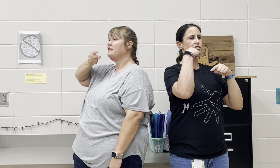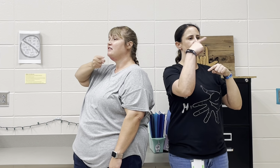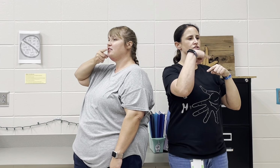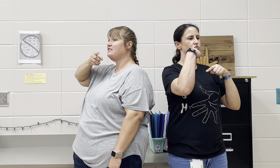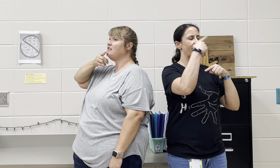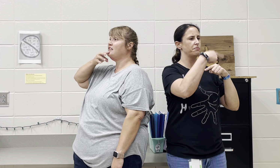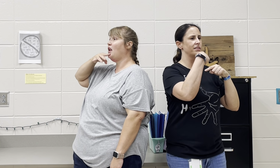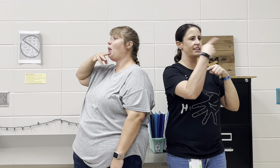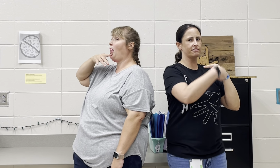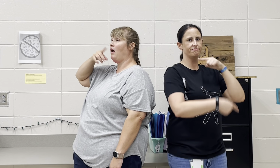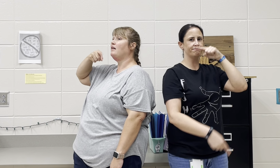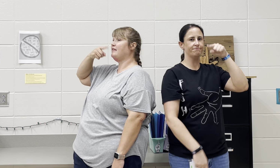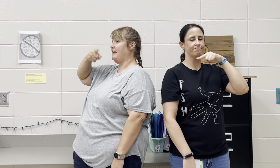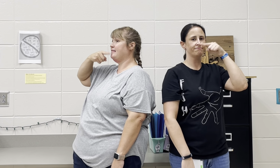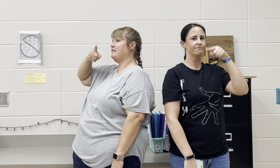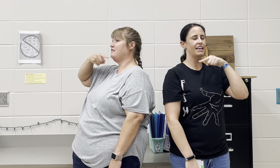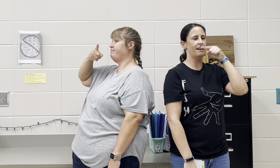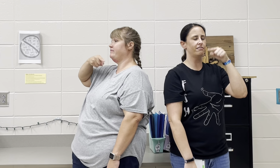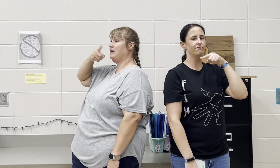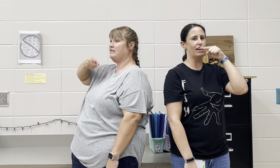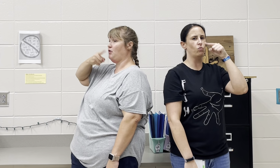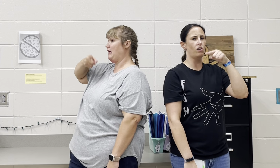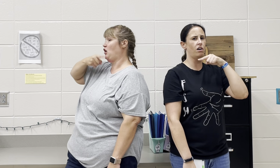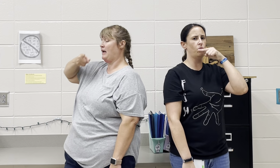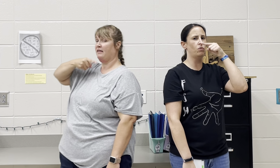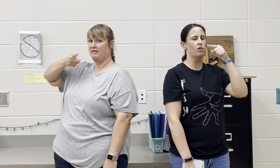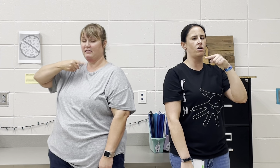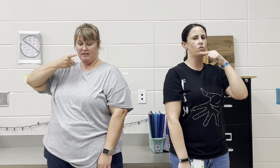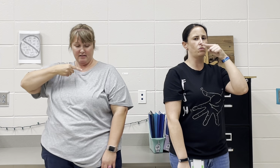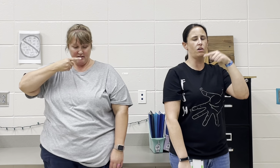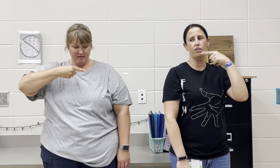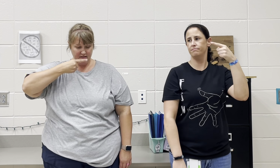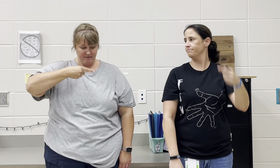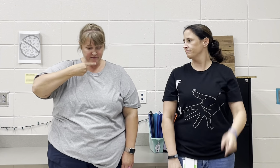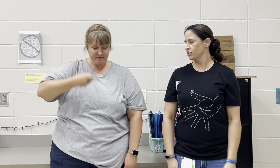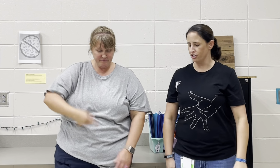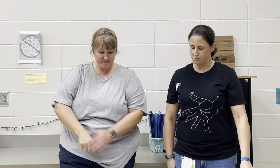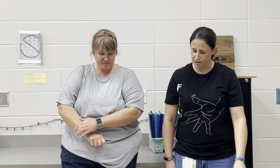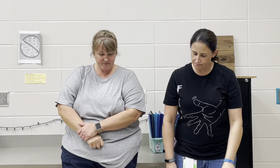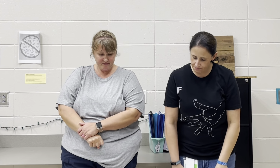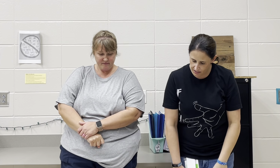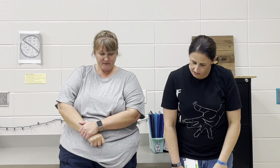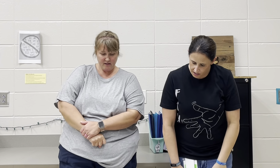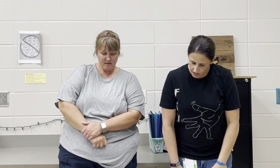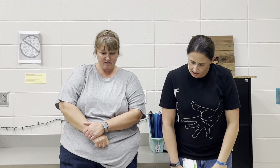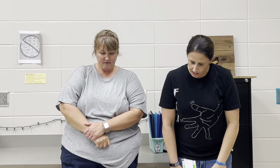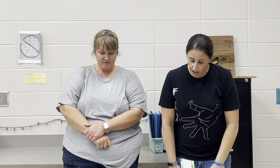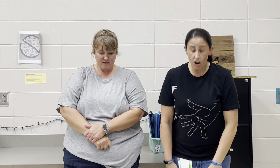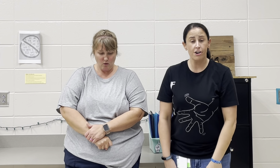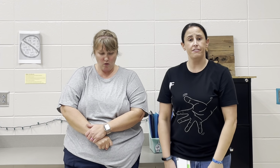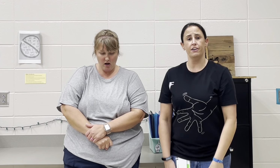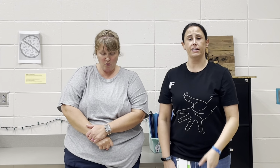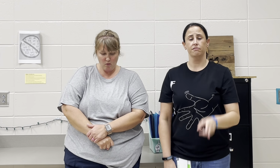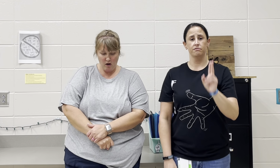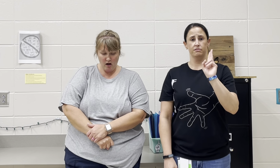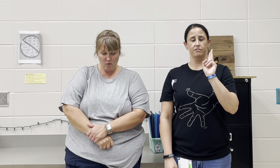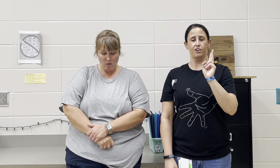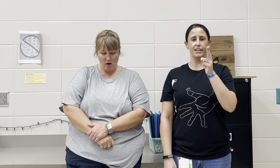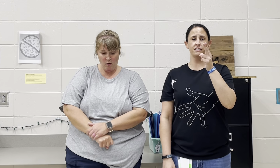just rambling Yes. out like So wah, hearing. wah, wah, wah. Mhm. Charlie Brown. Hard of hearing. All right,